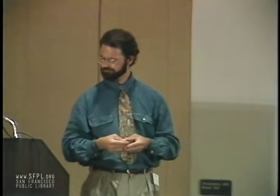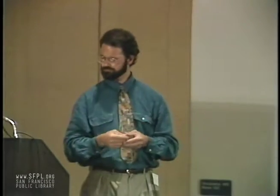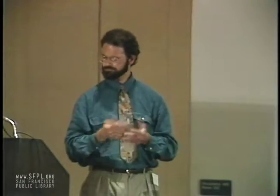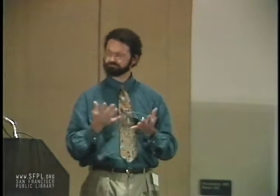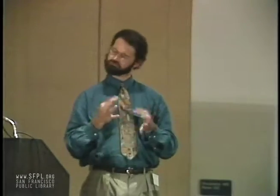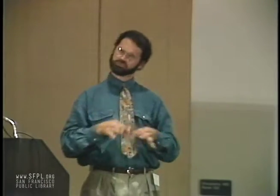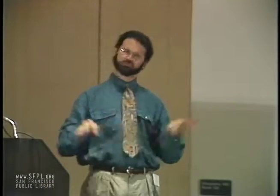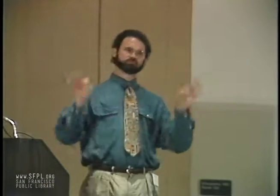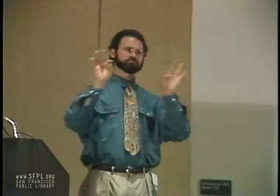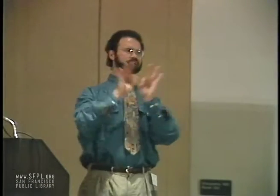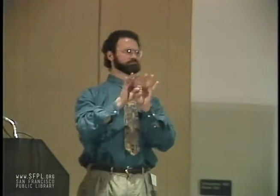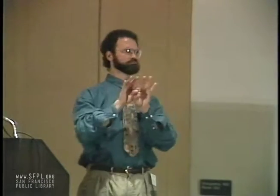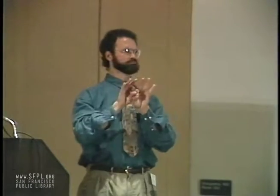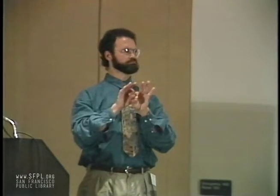where this same message is told.